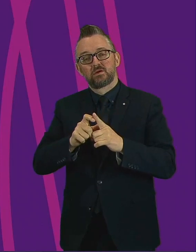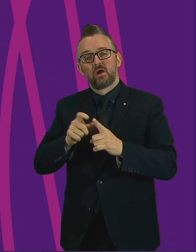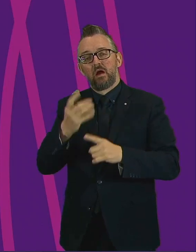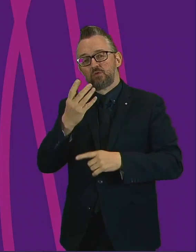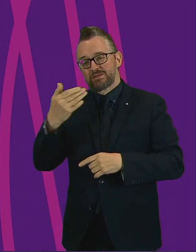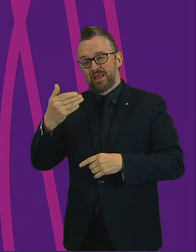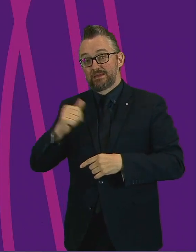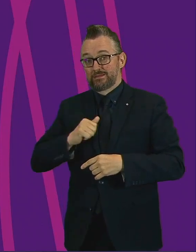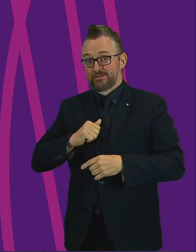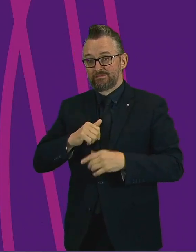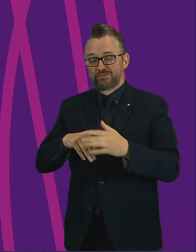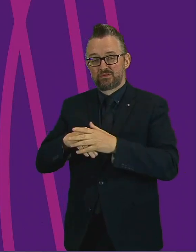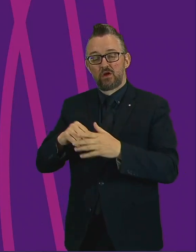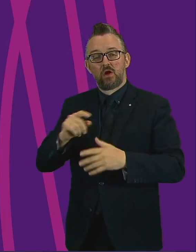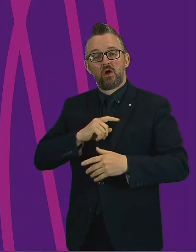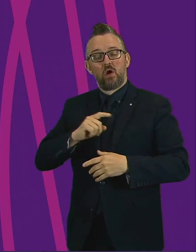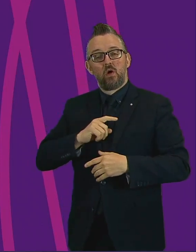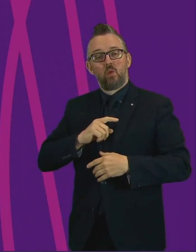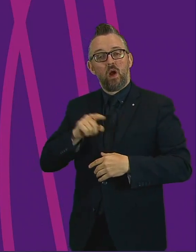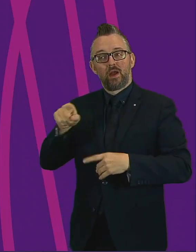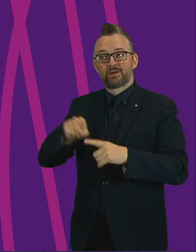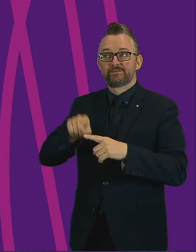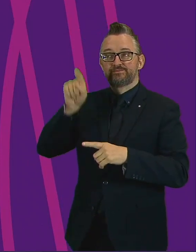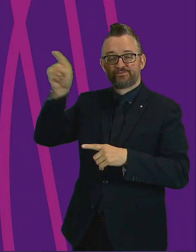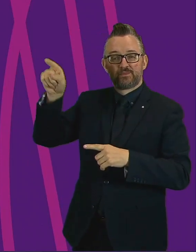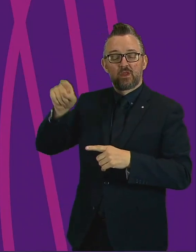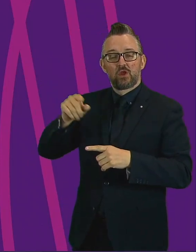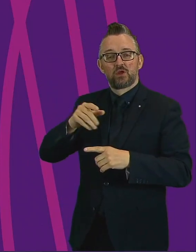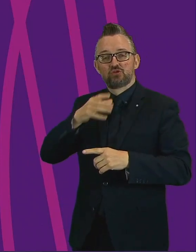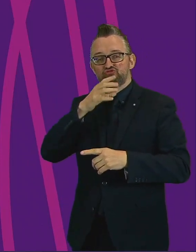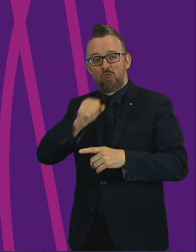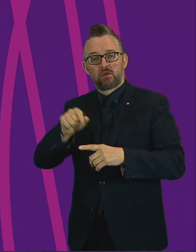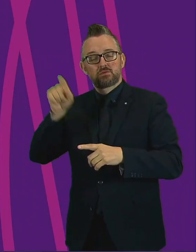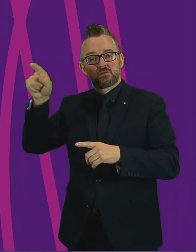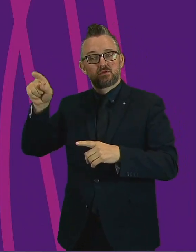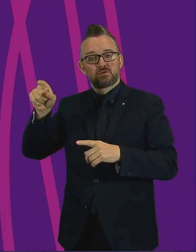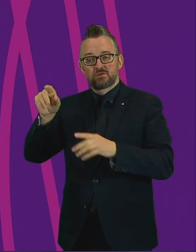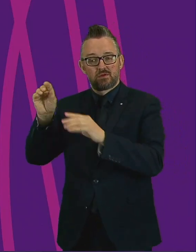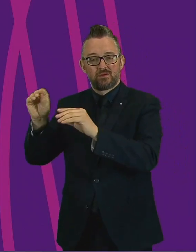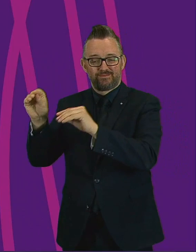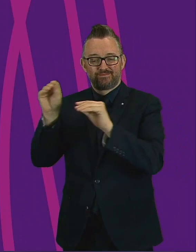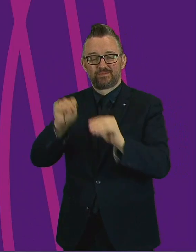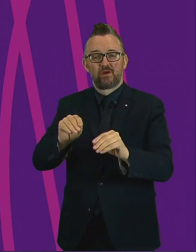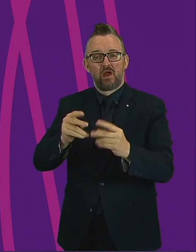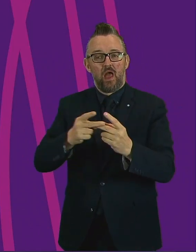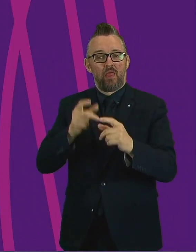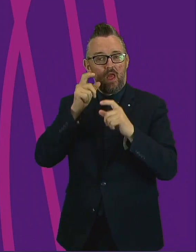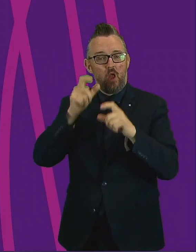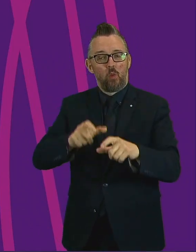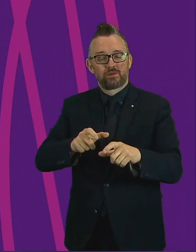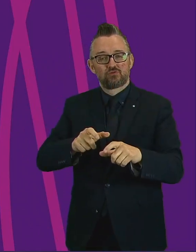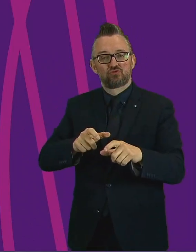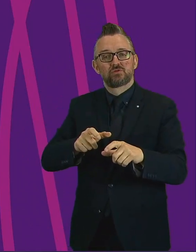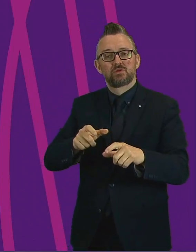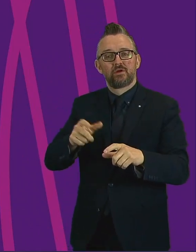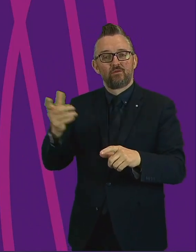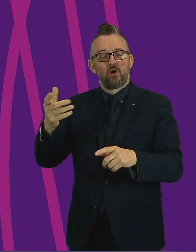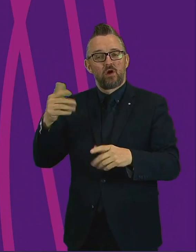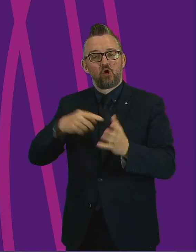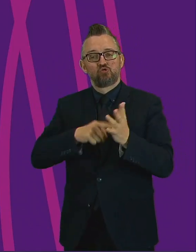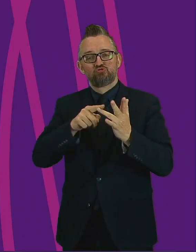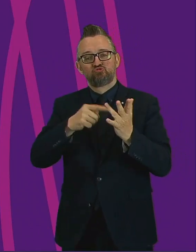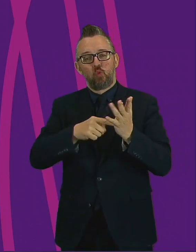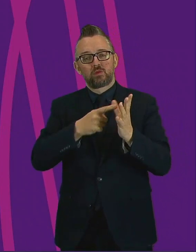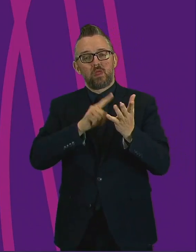move accommodation for its workers at the Shetland gas plant from the Moorfield Hotel to the Sellaness accommodation facility. This is